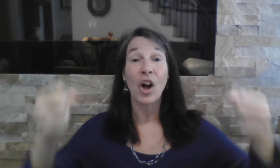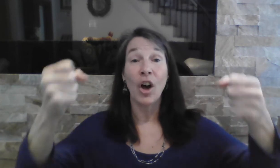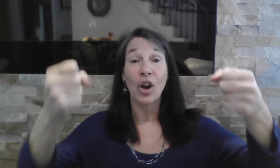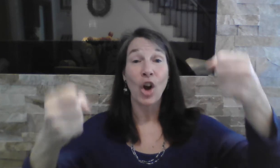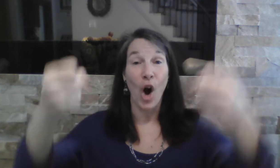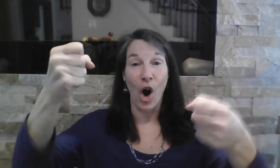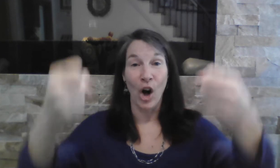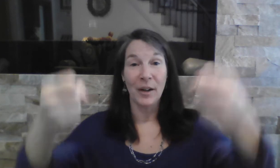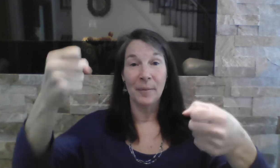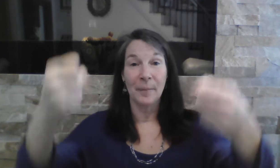Car.